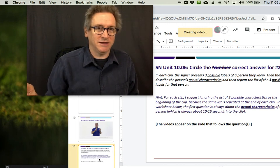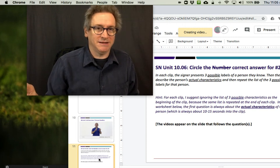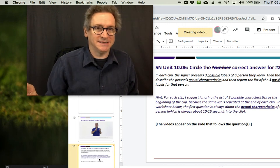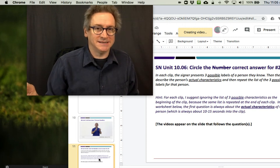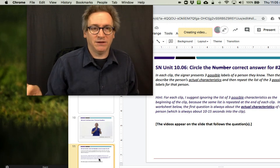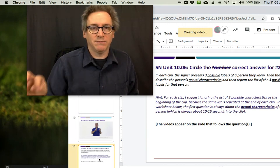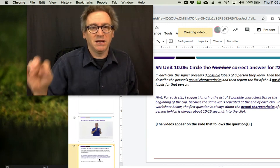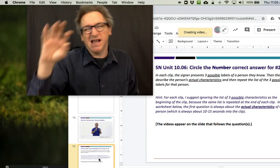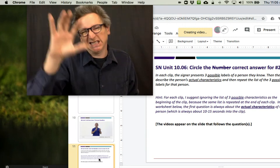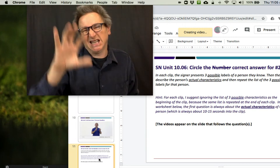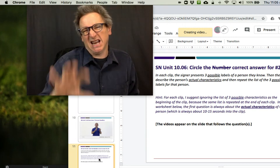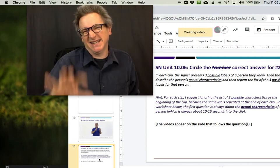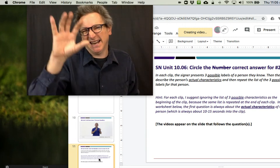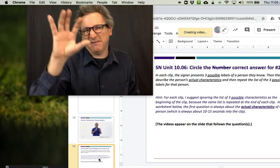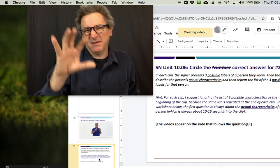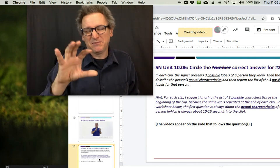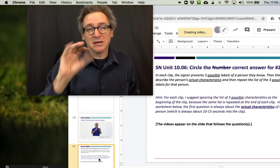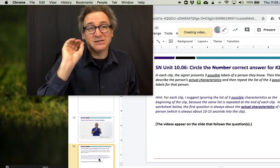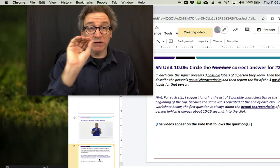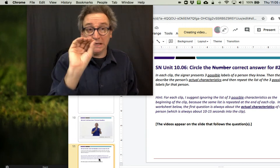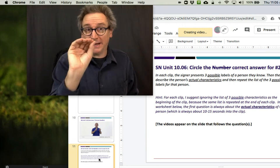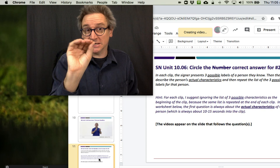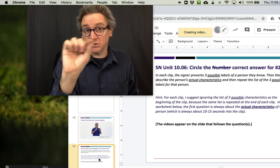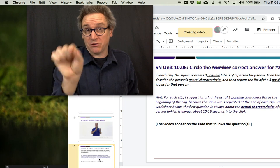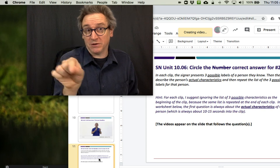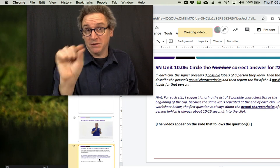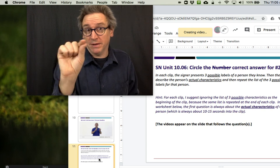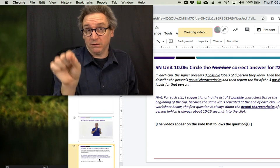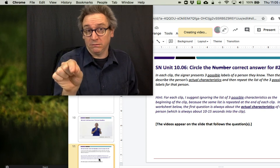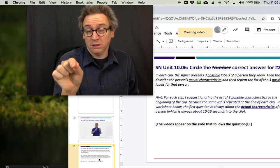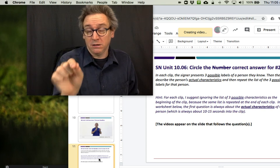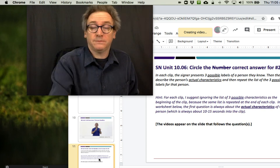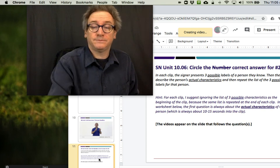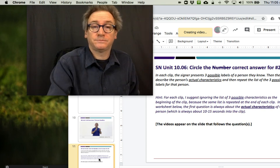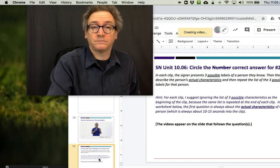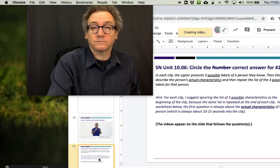don't think this about them. It's kind of this setup. So really pay attention to the 3 in the middle.